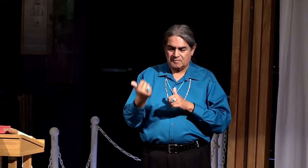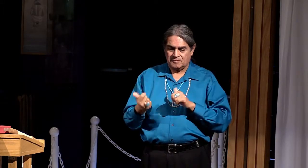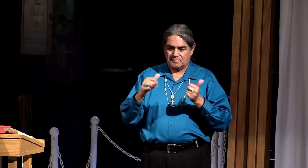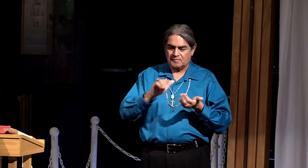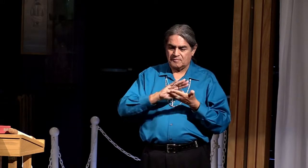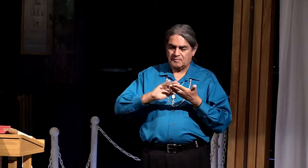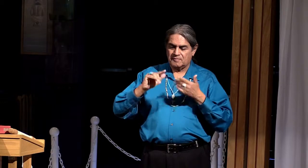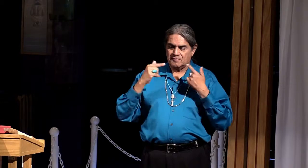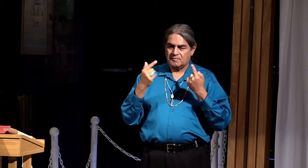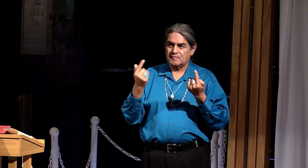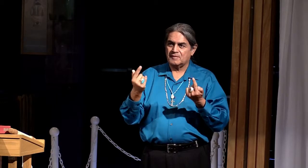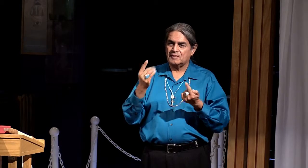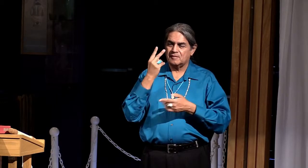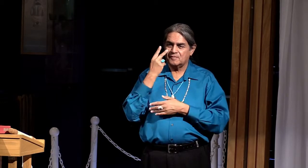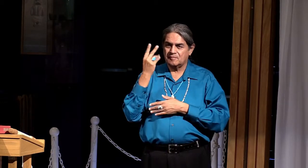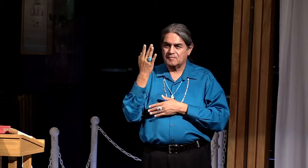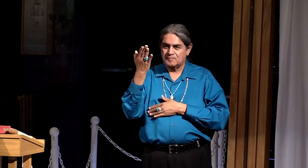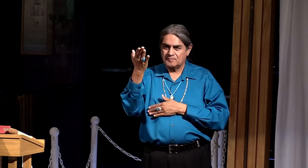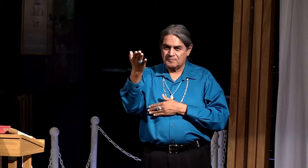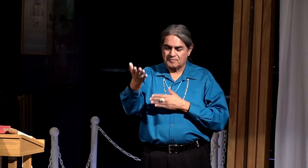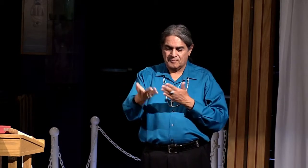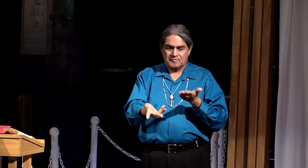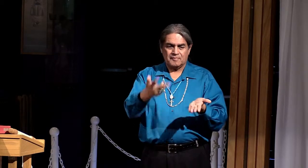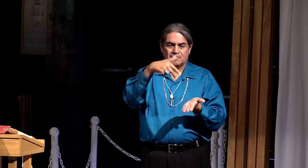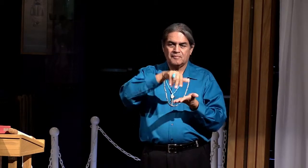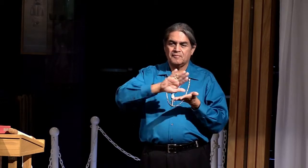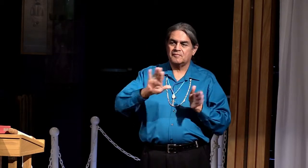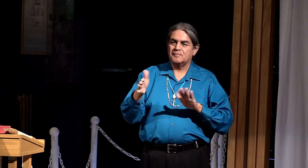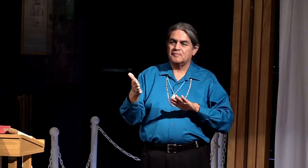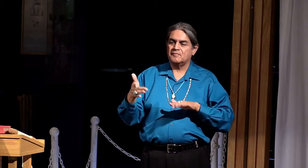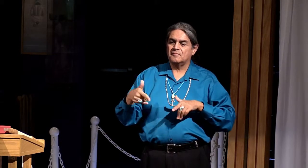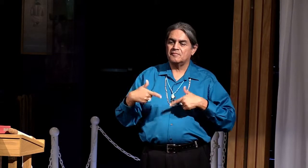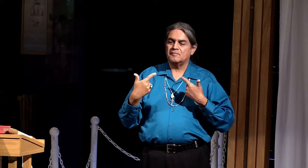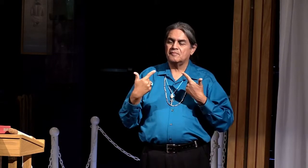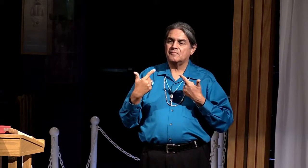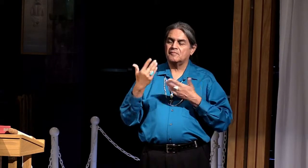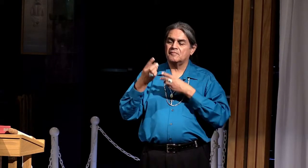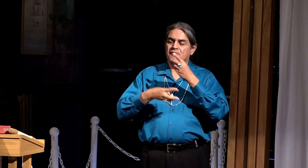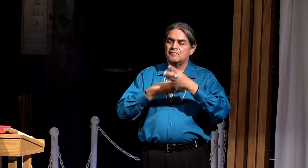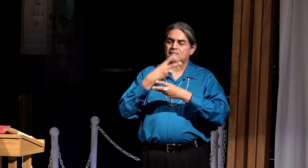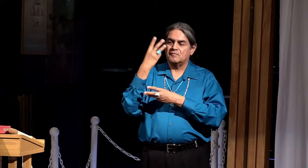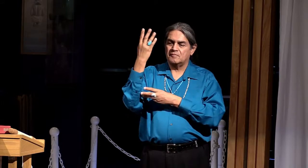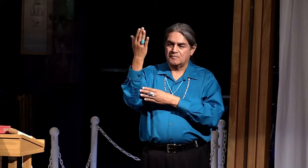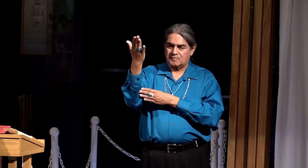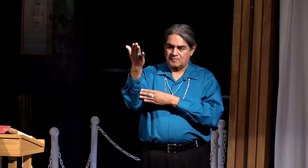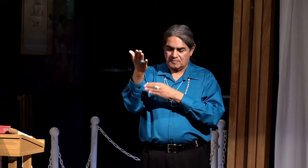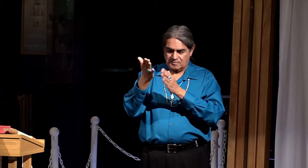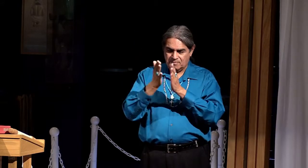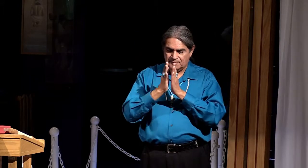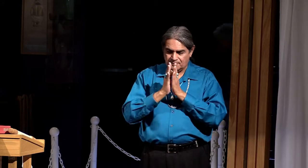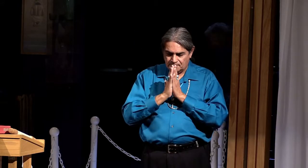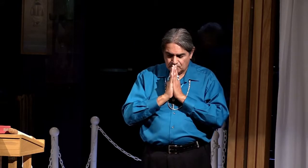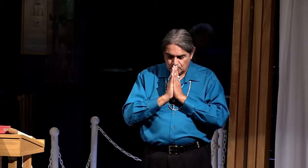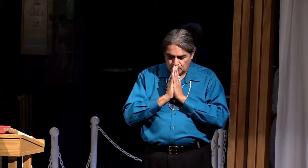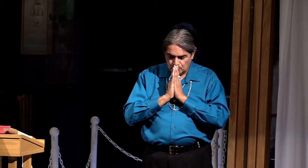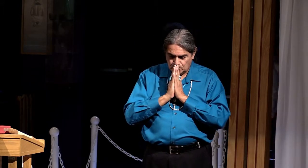sins. I look forward to the resurrection of the dead and the life of the world to come. Amen.